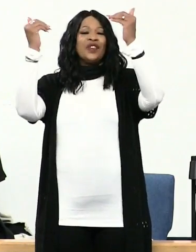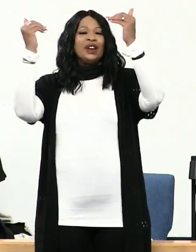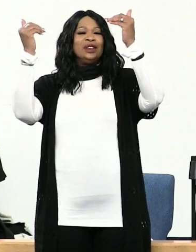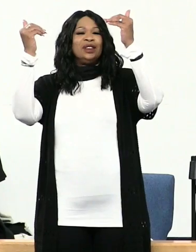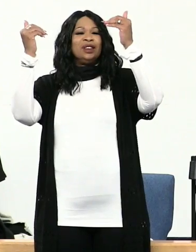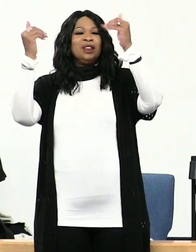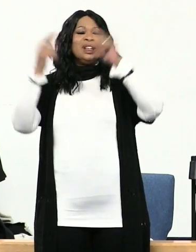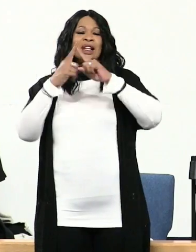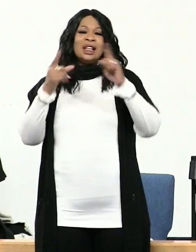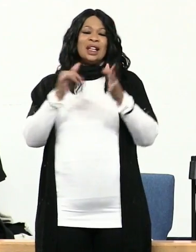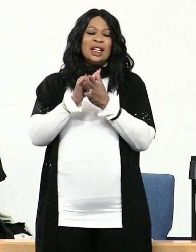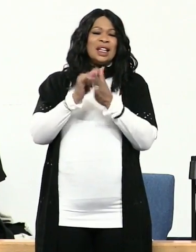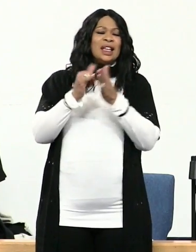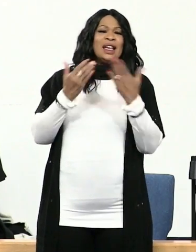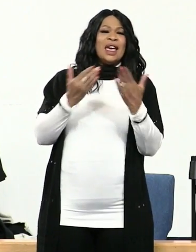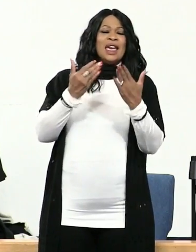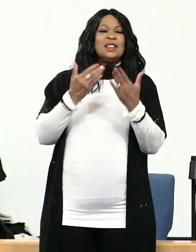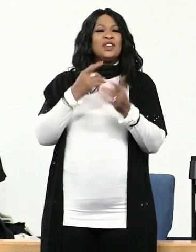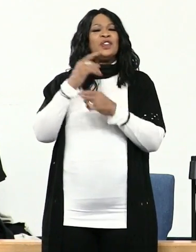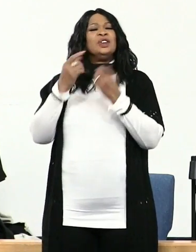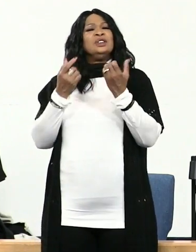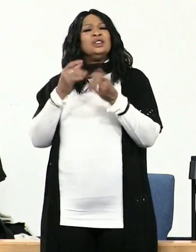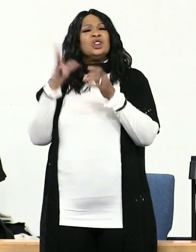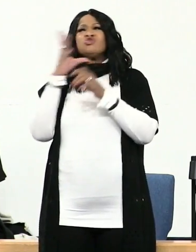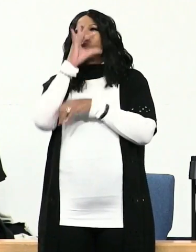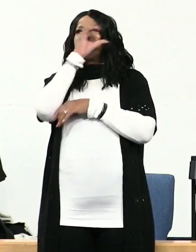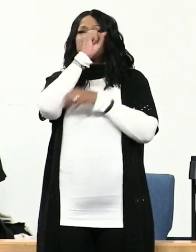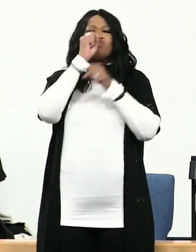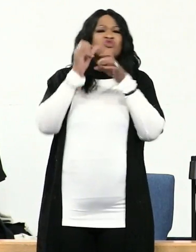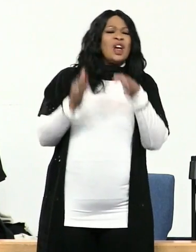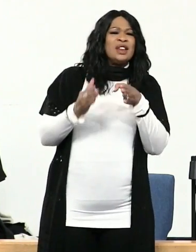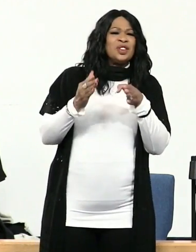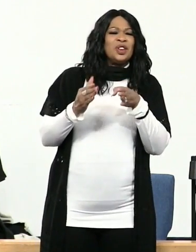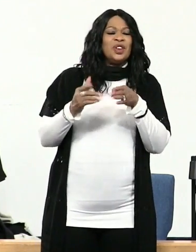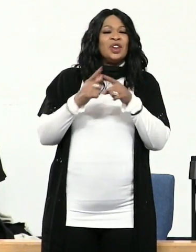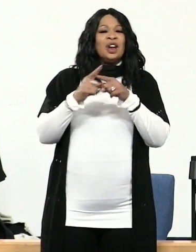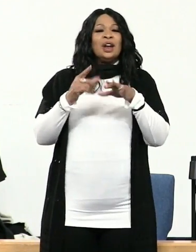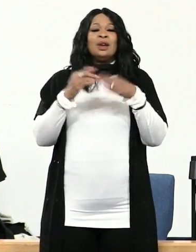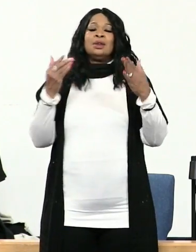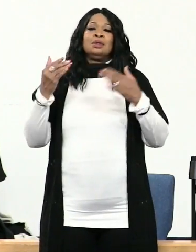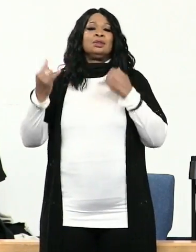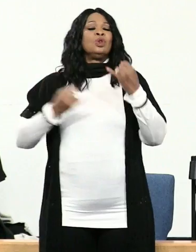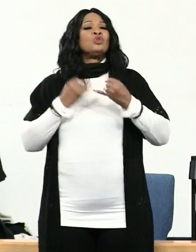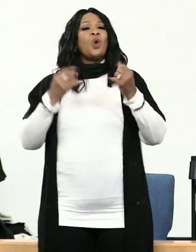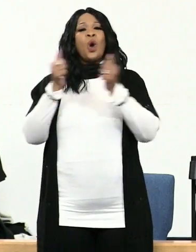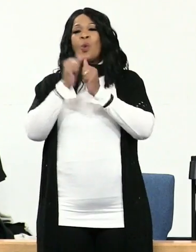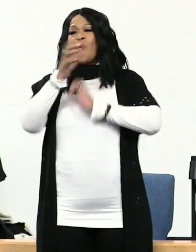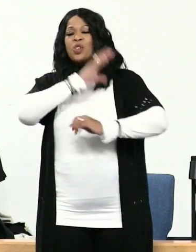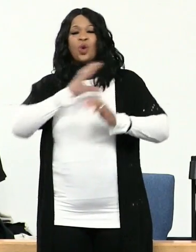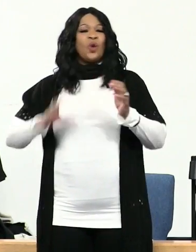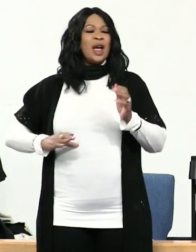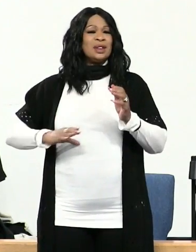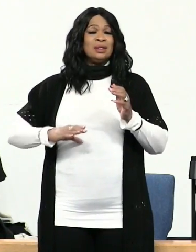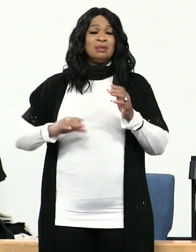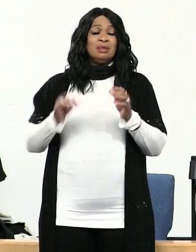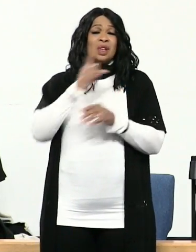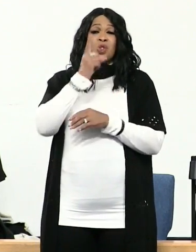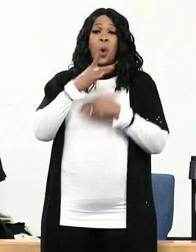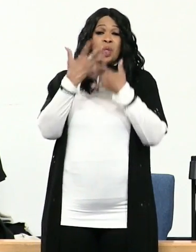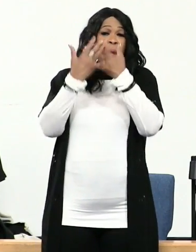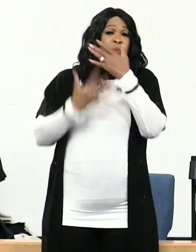to citizen, from stranger to joint heirs with Christ. It's by the blood of